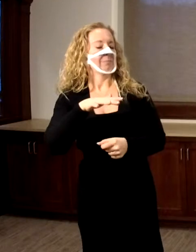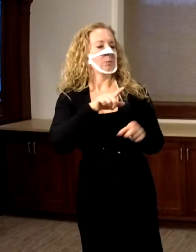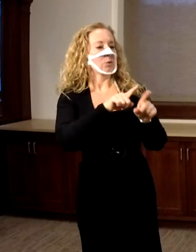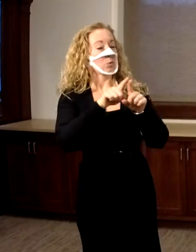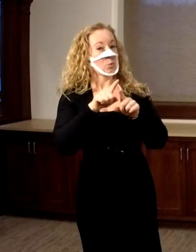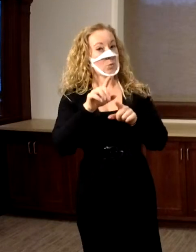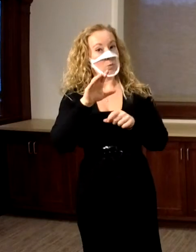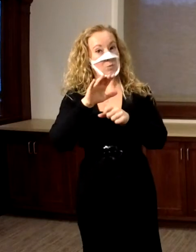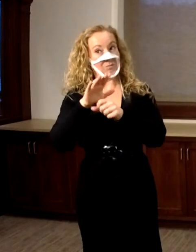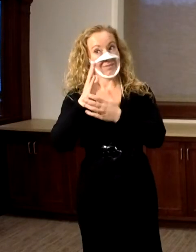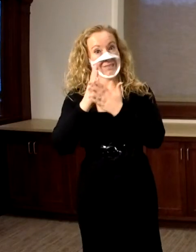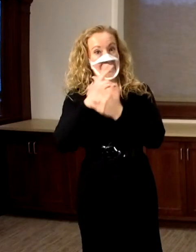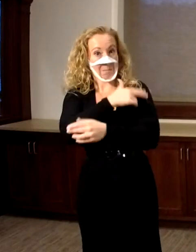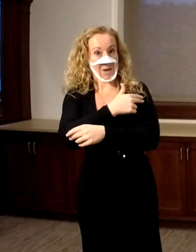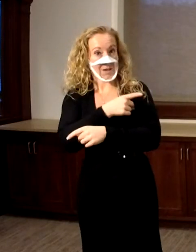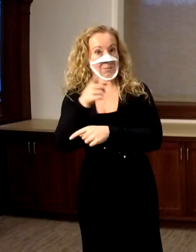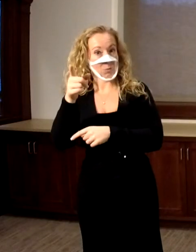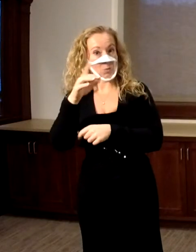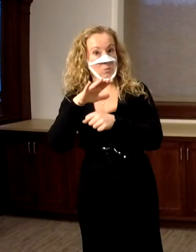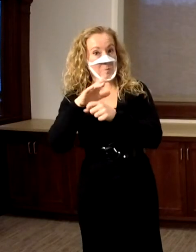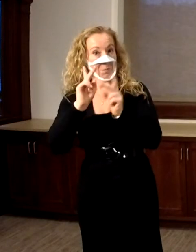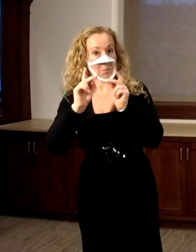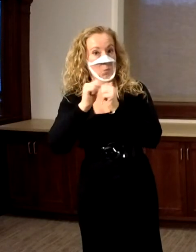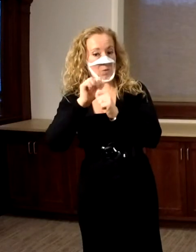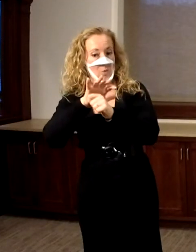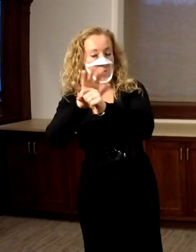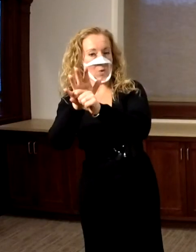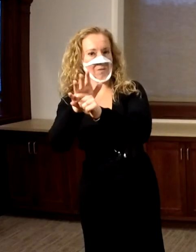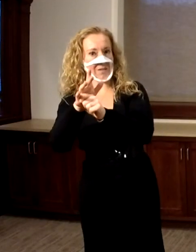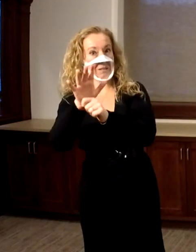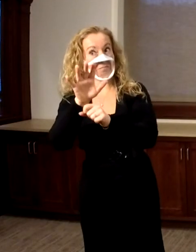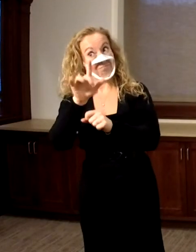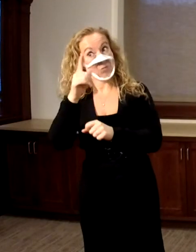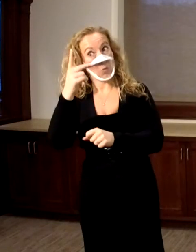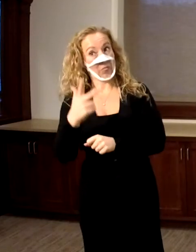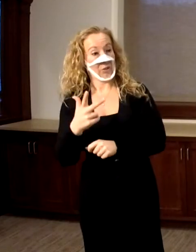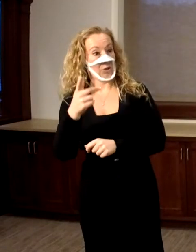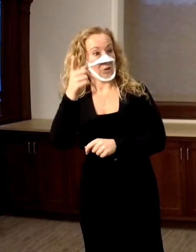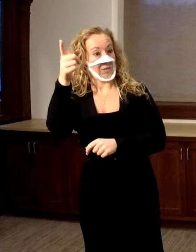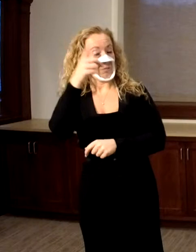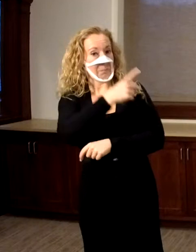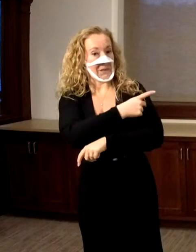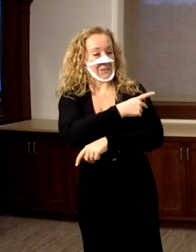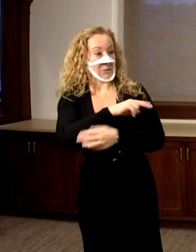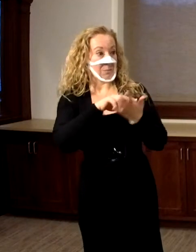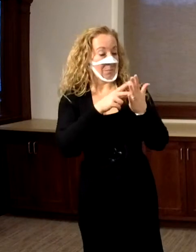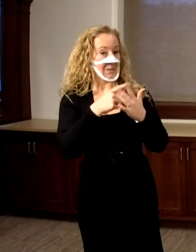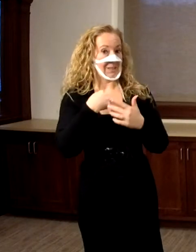of beds at some area hospitals, should people be delaying elective procedures?